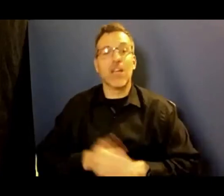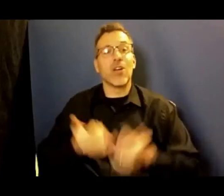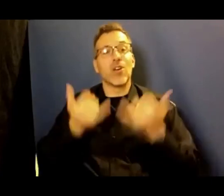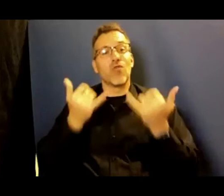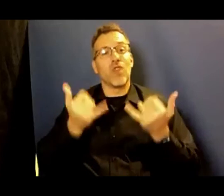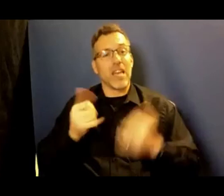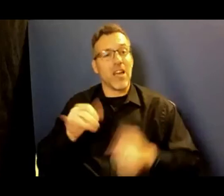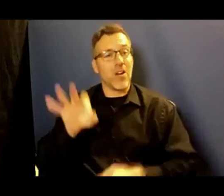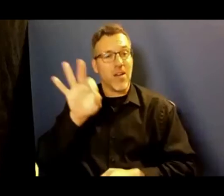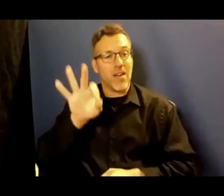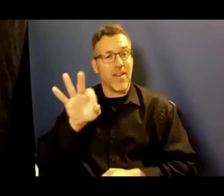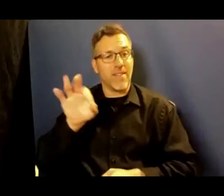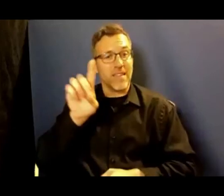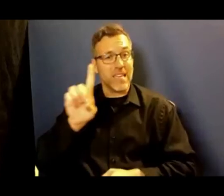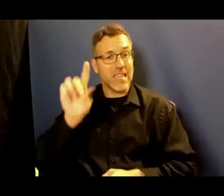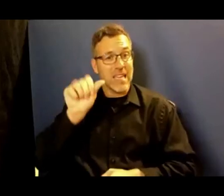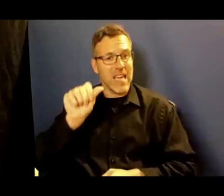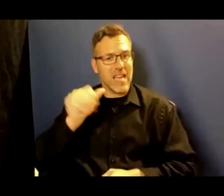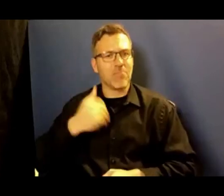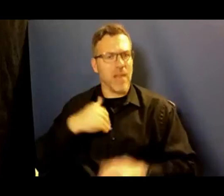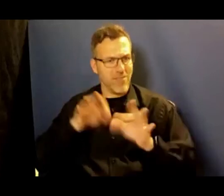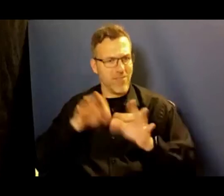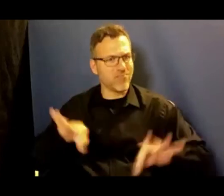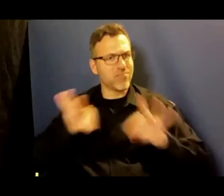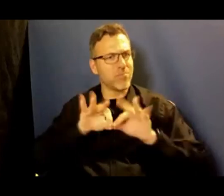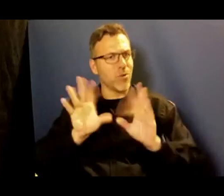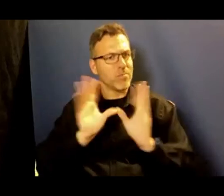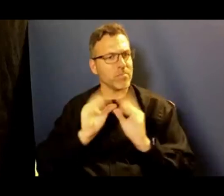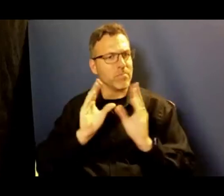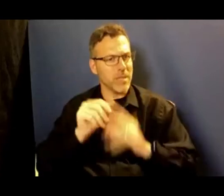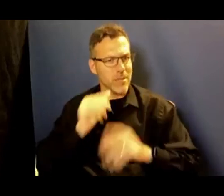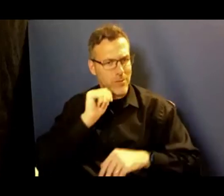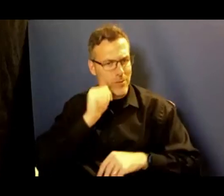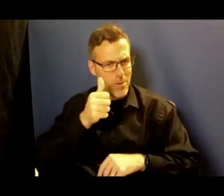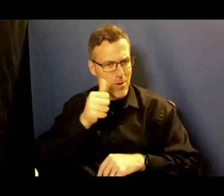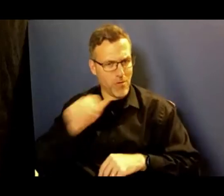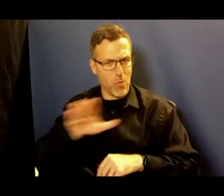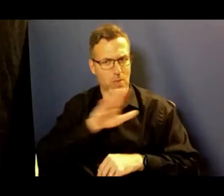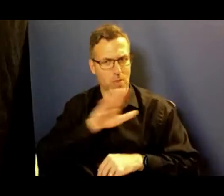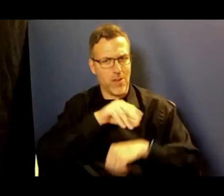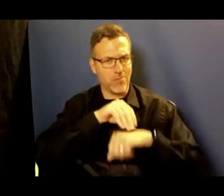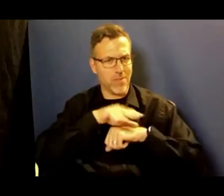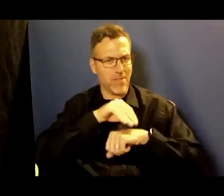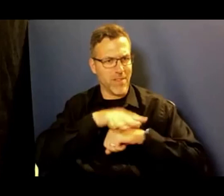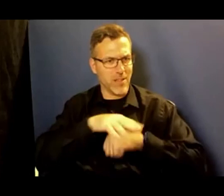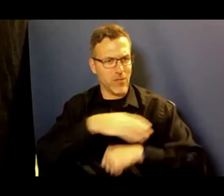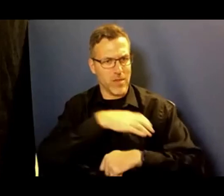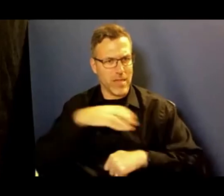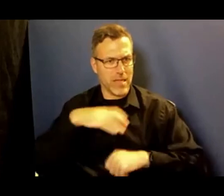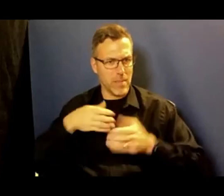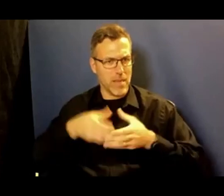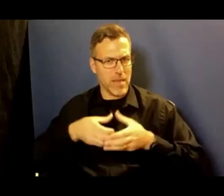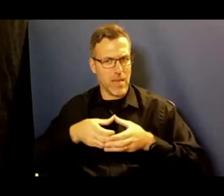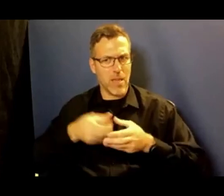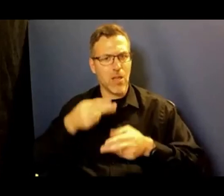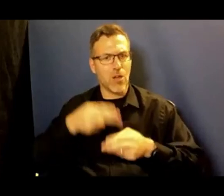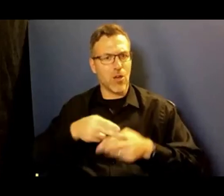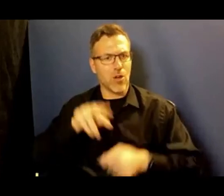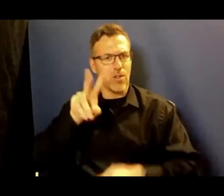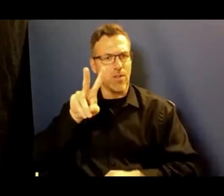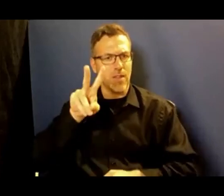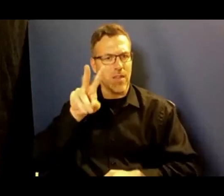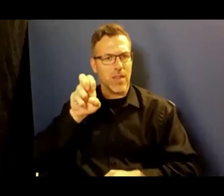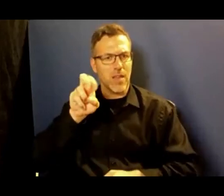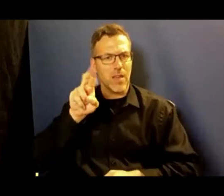meeting tomorrow with their advisory committee and it's called VRBPAC,